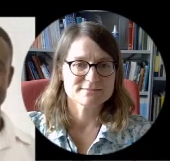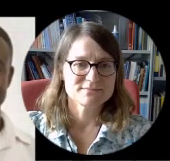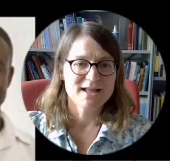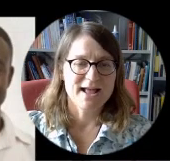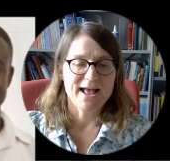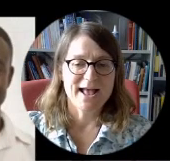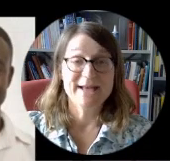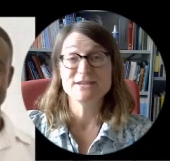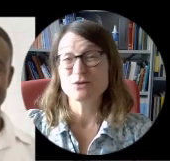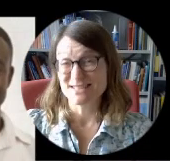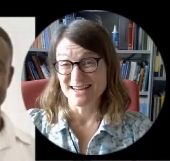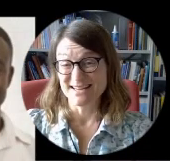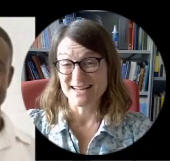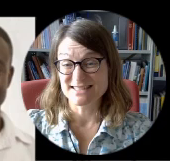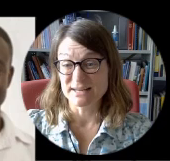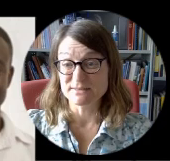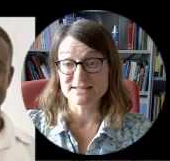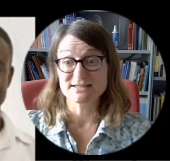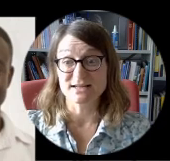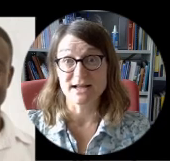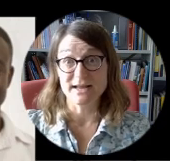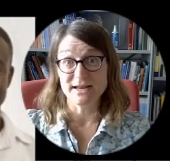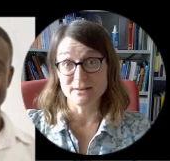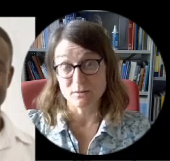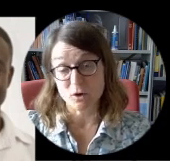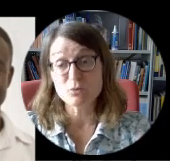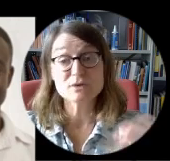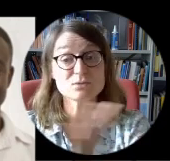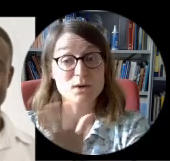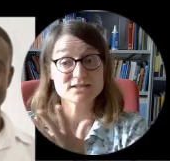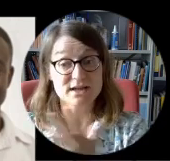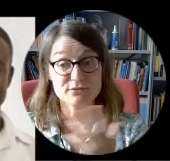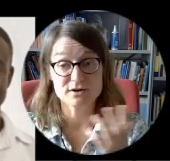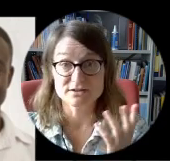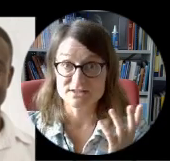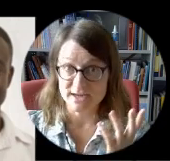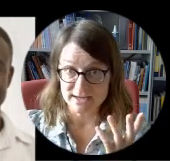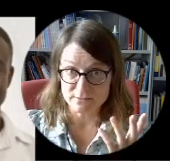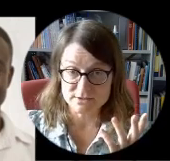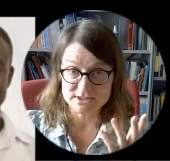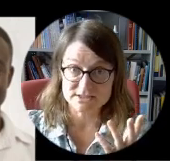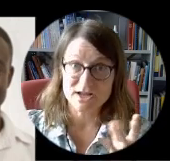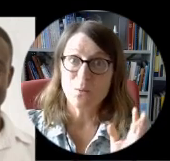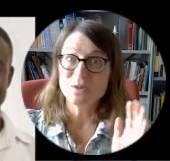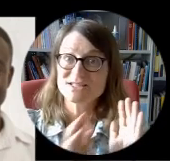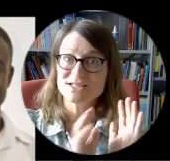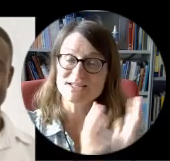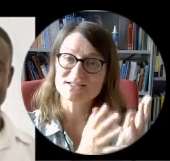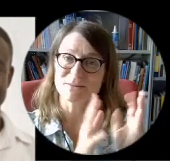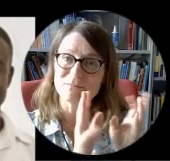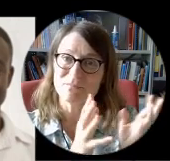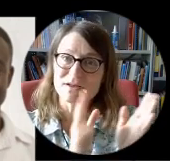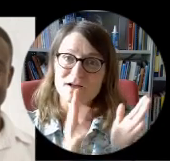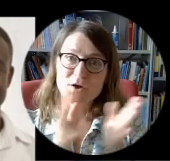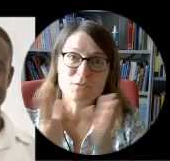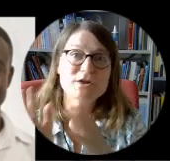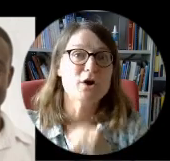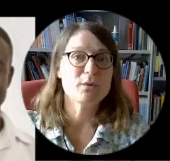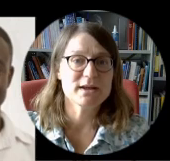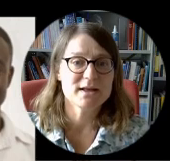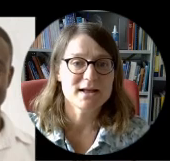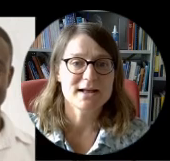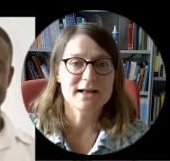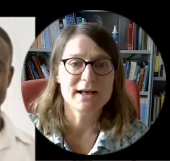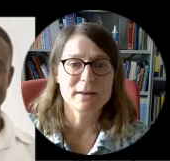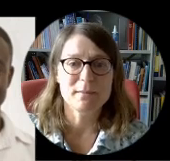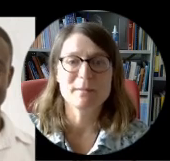Right. And interestingly, it seems that across West African Sign Languages, we see some